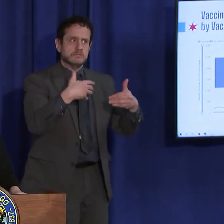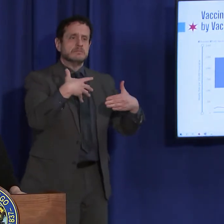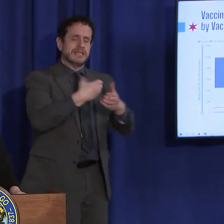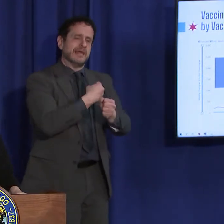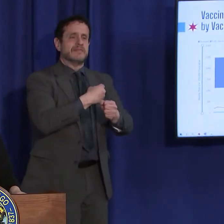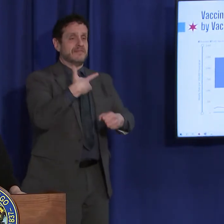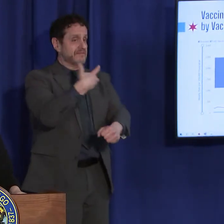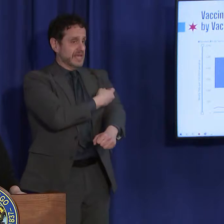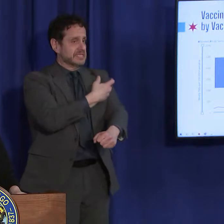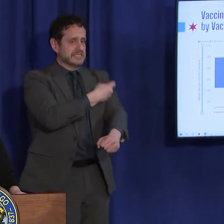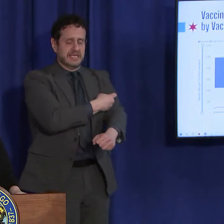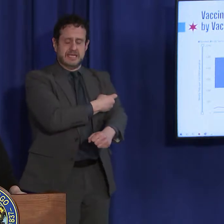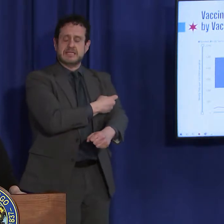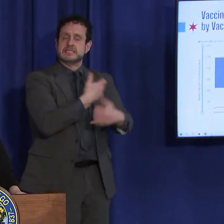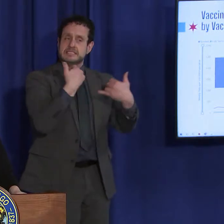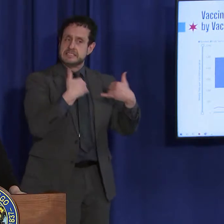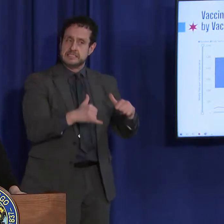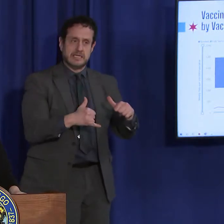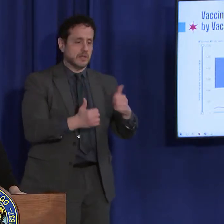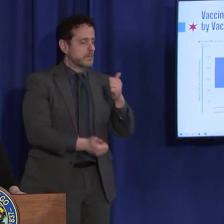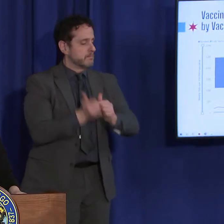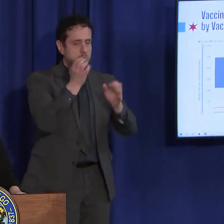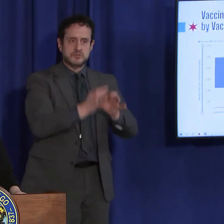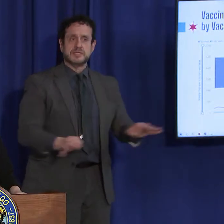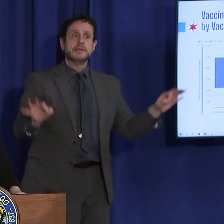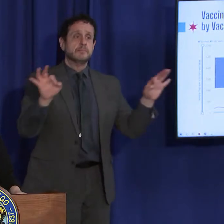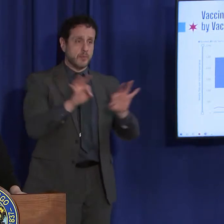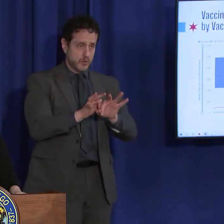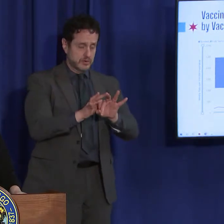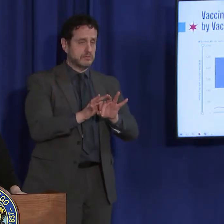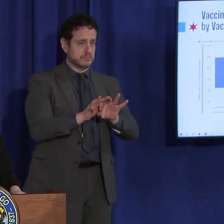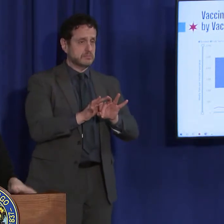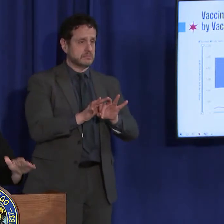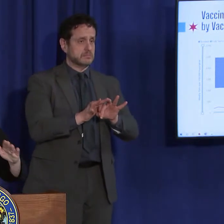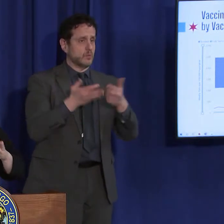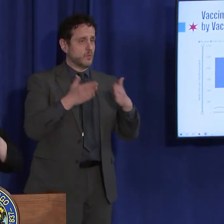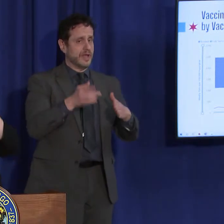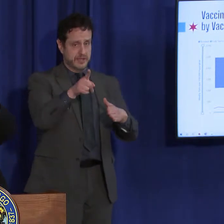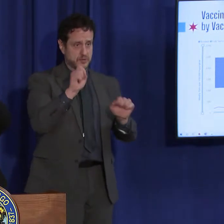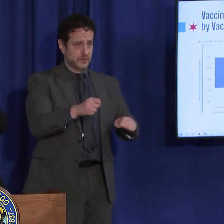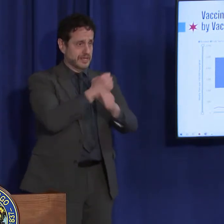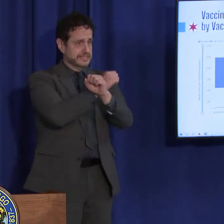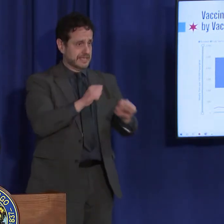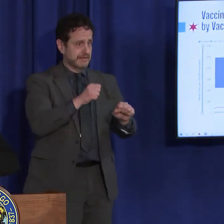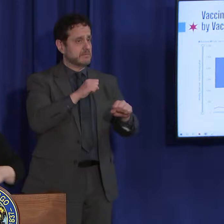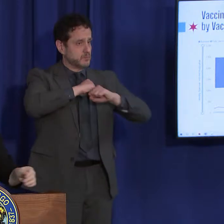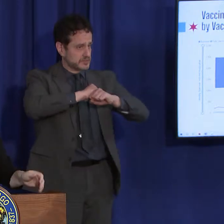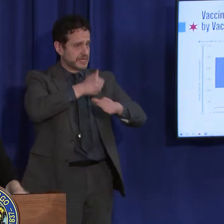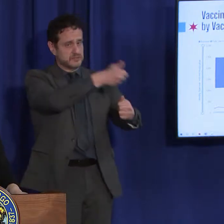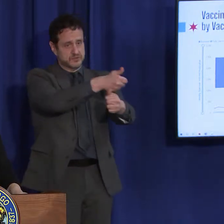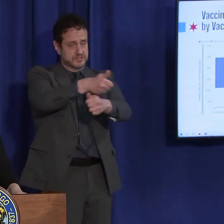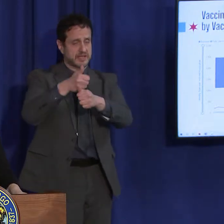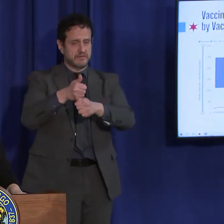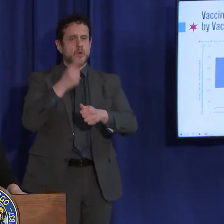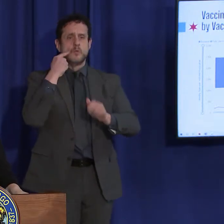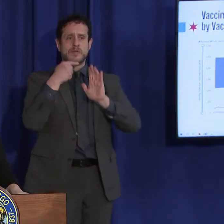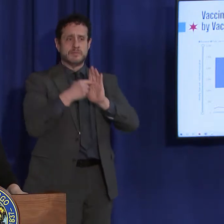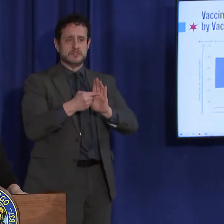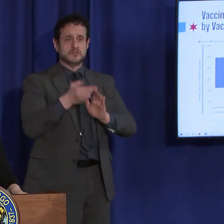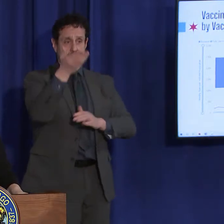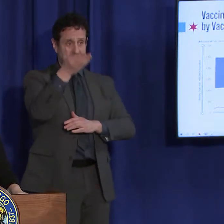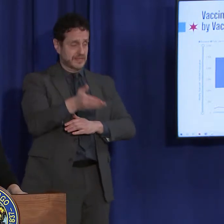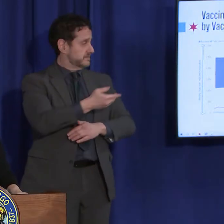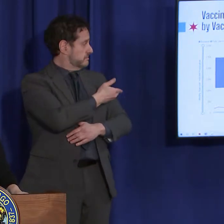falling, remains the most important thing that you could do. This graph we've been showing you week after